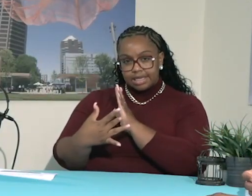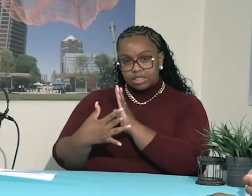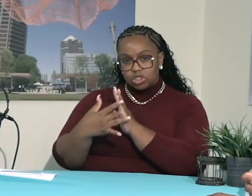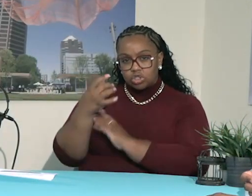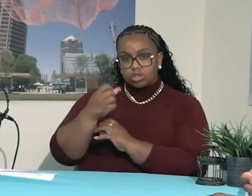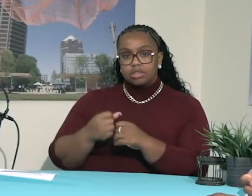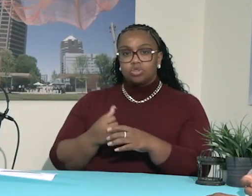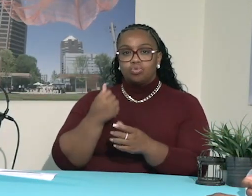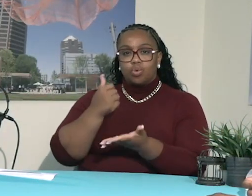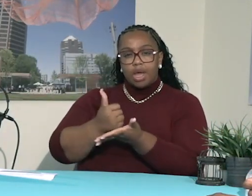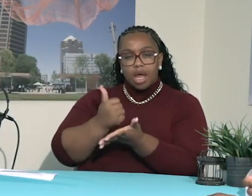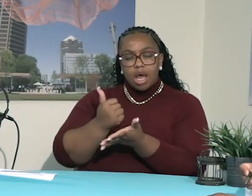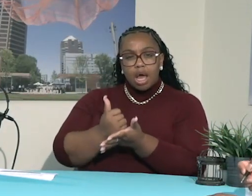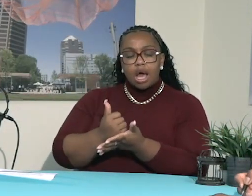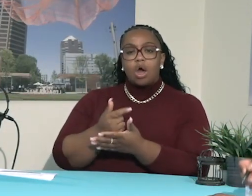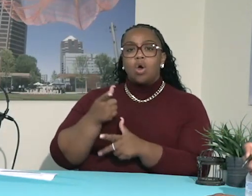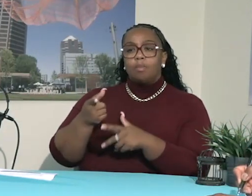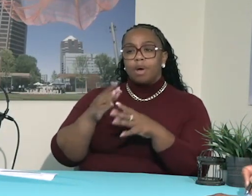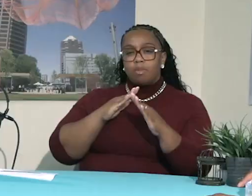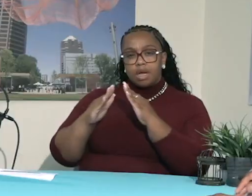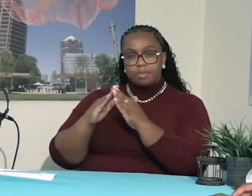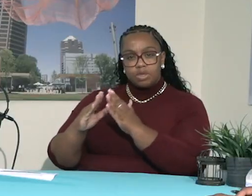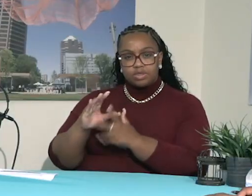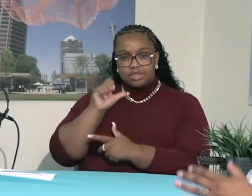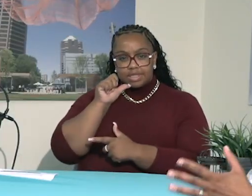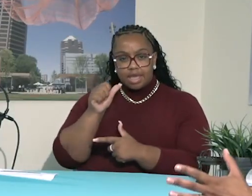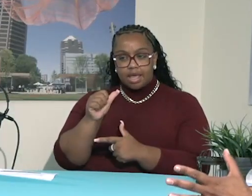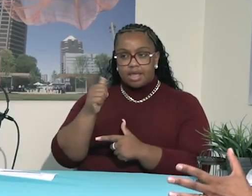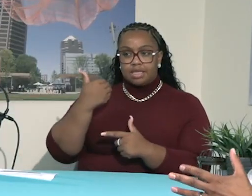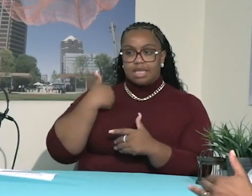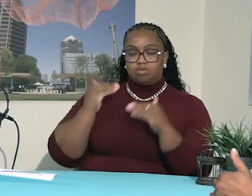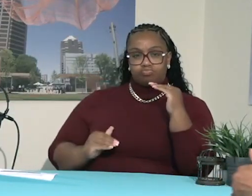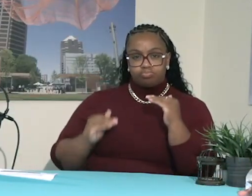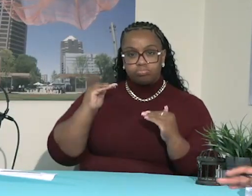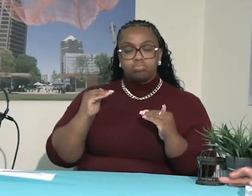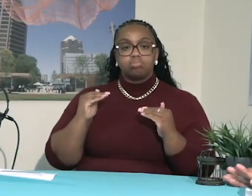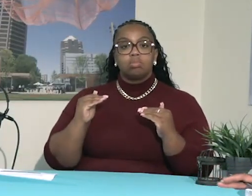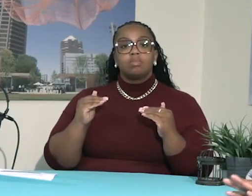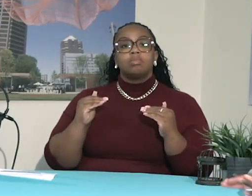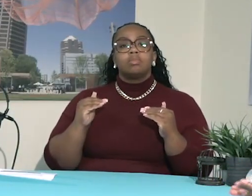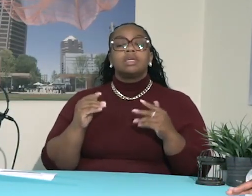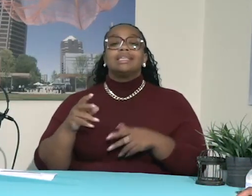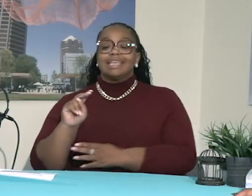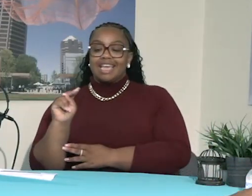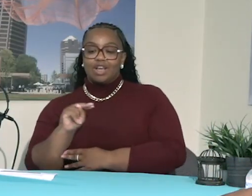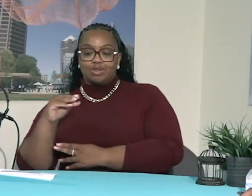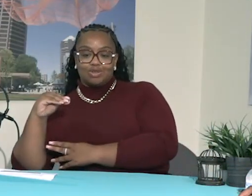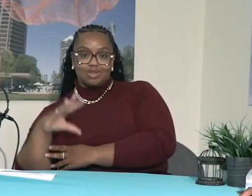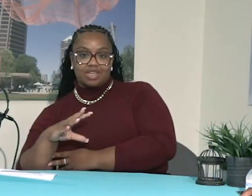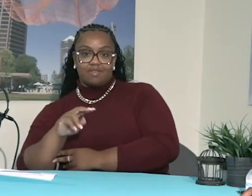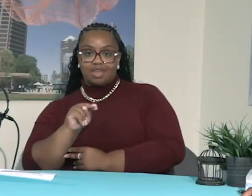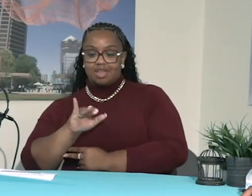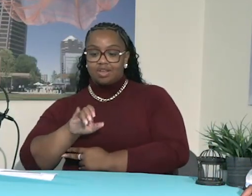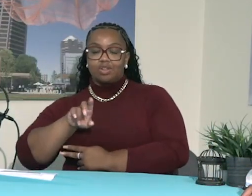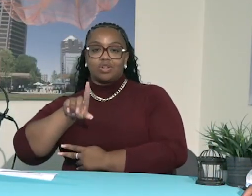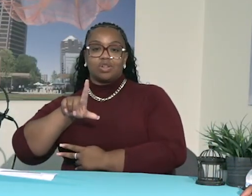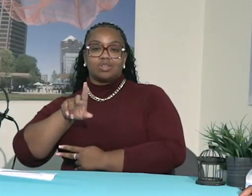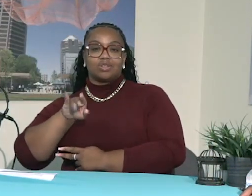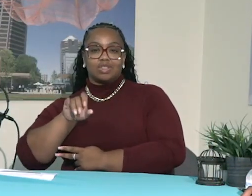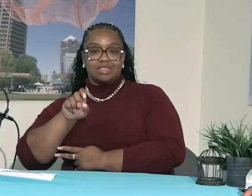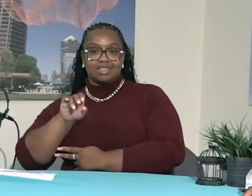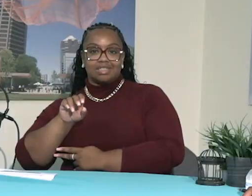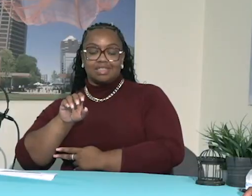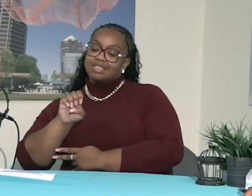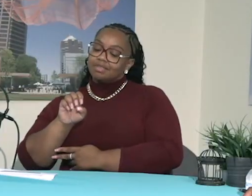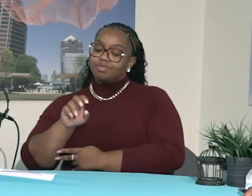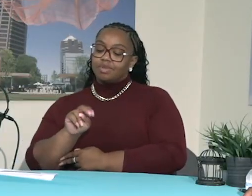called InScan? Yep, Inclusive Scan accessibility program. Give us some details on that. So Inclusive Scan